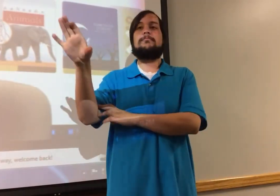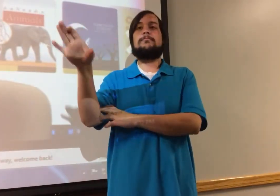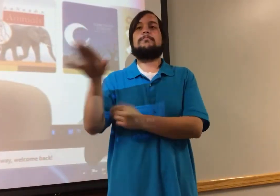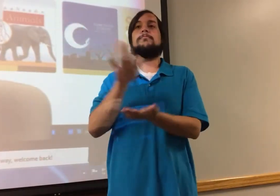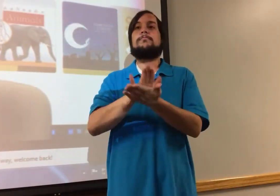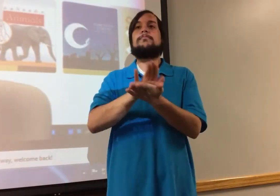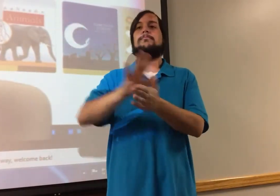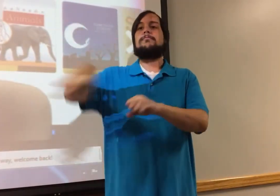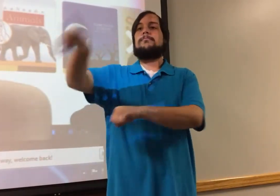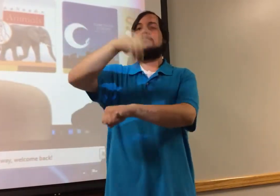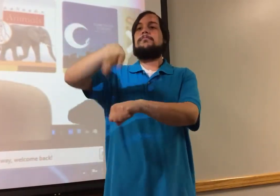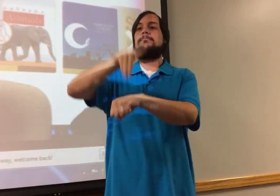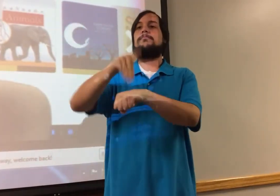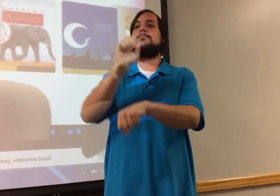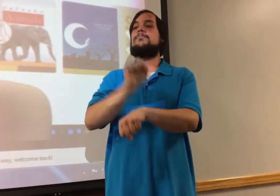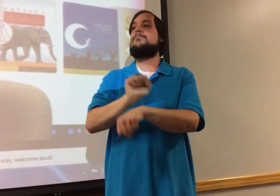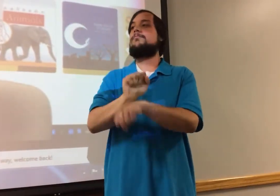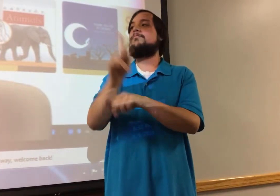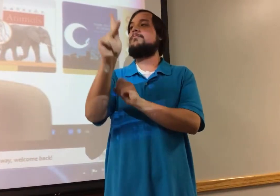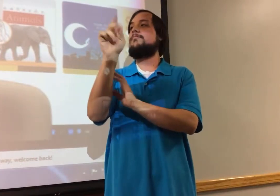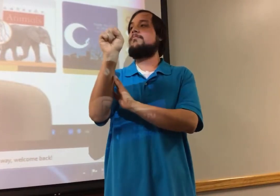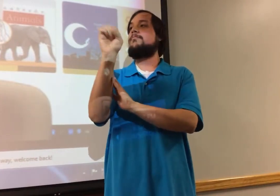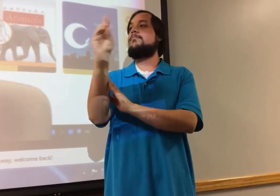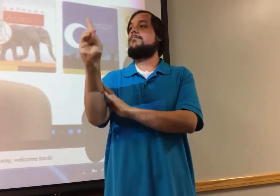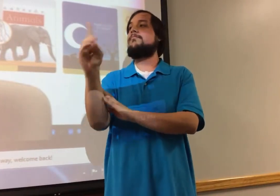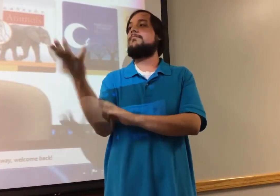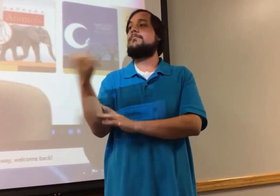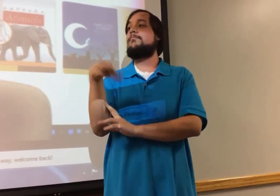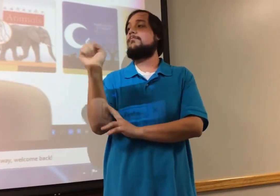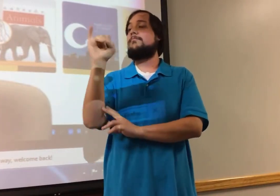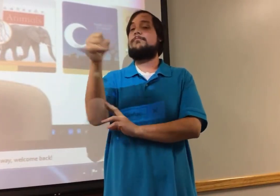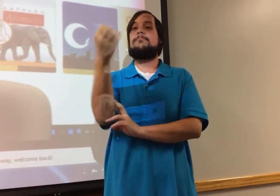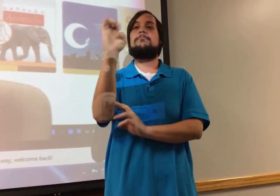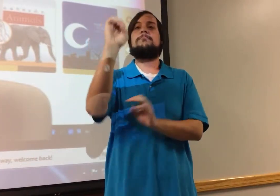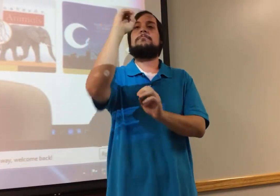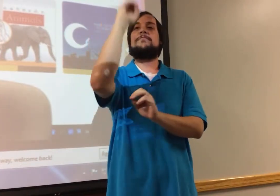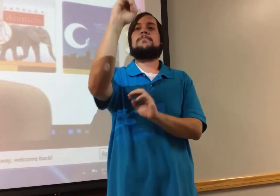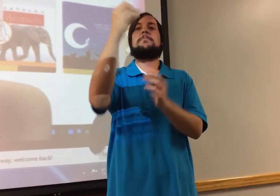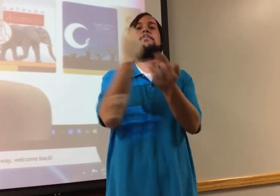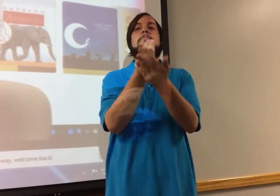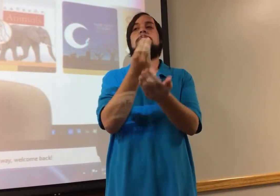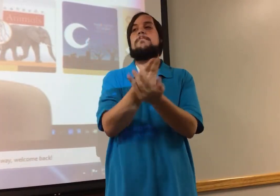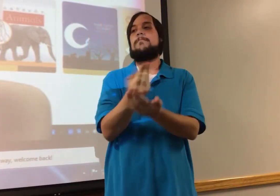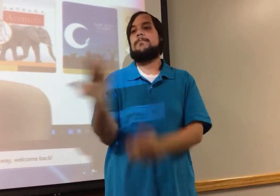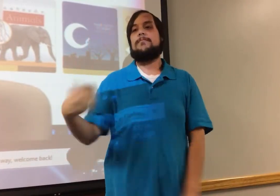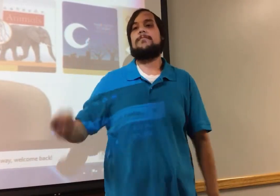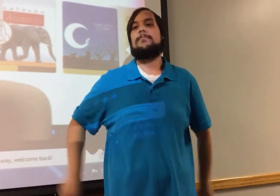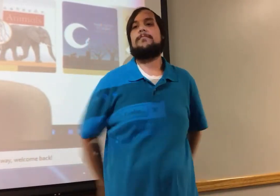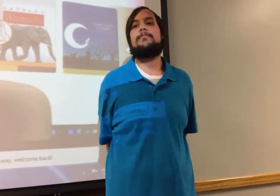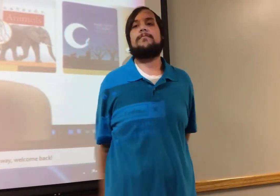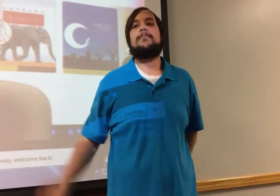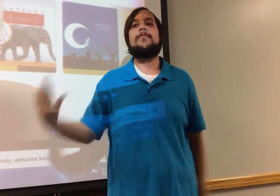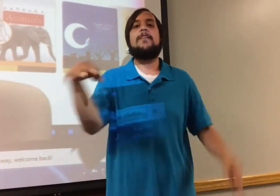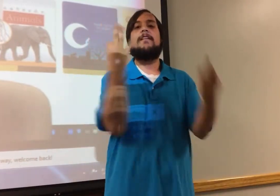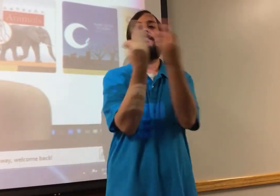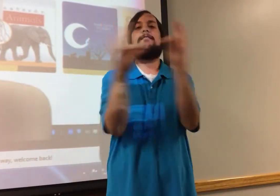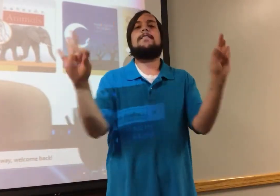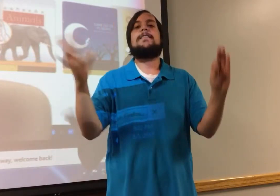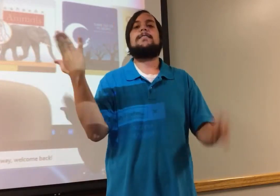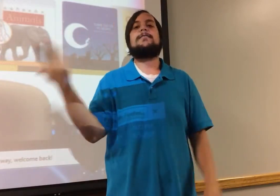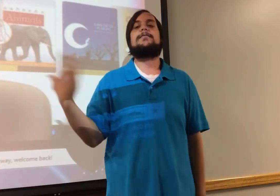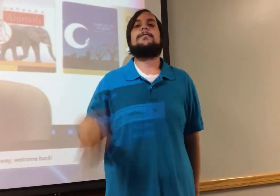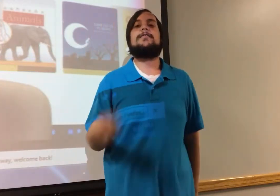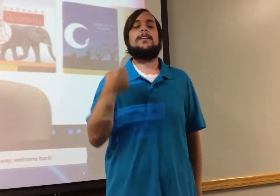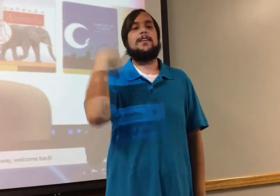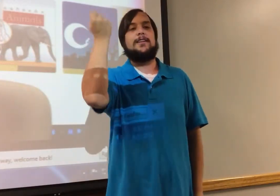School District to work with KSD? like Joan said, nothing. This is a free service.